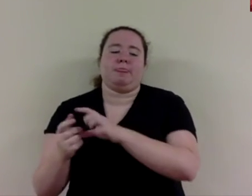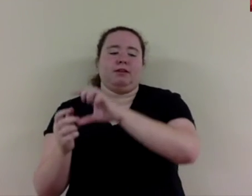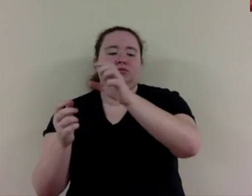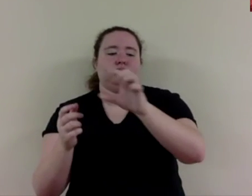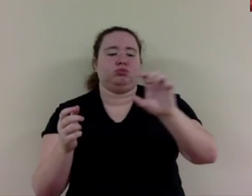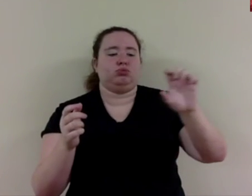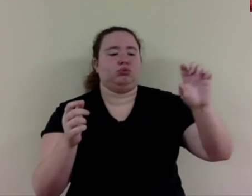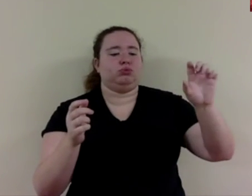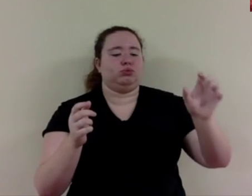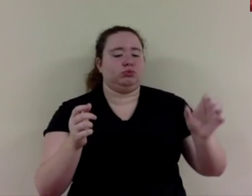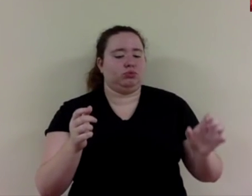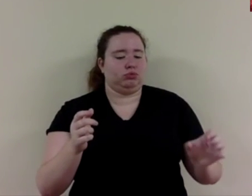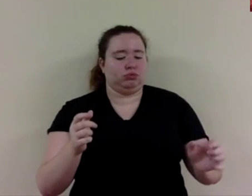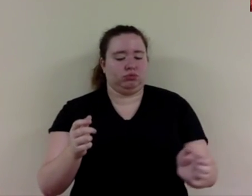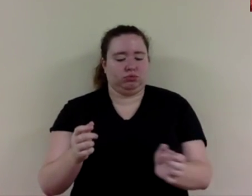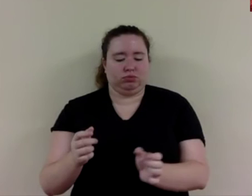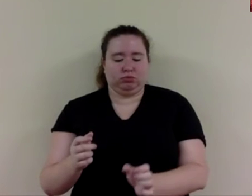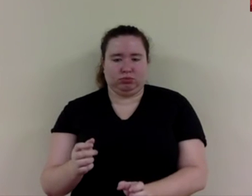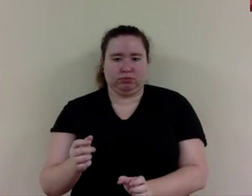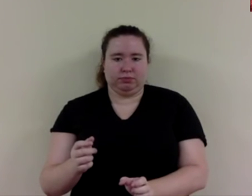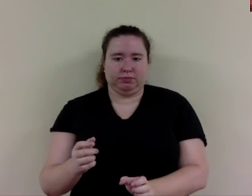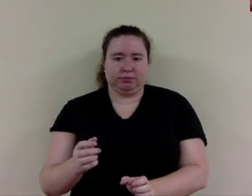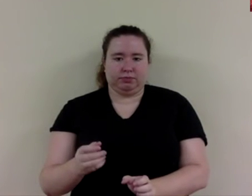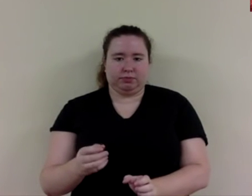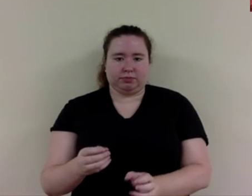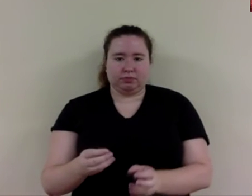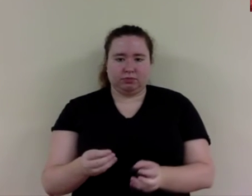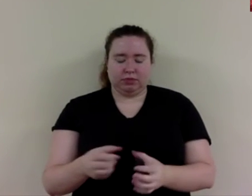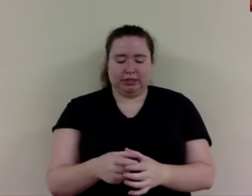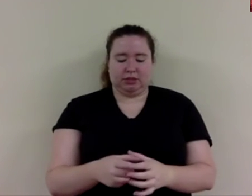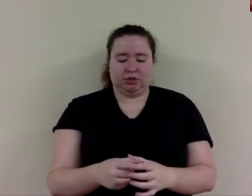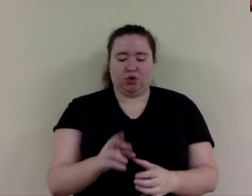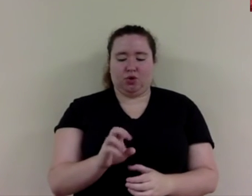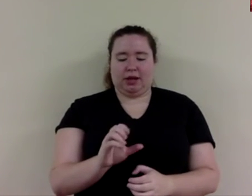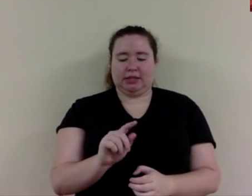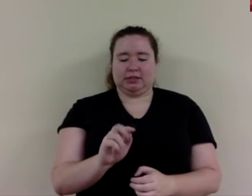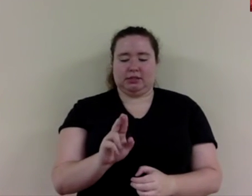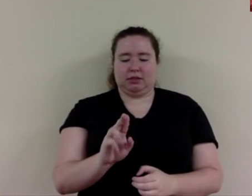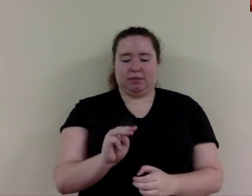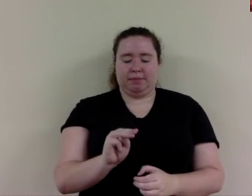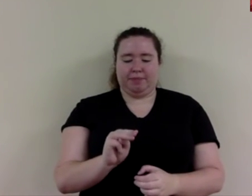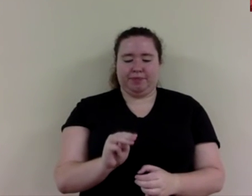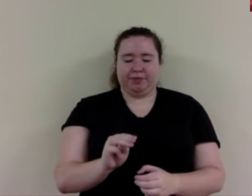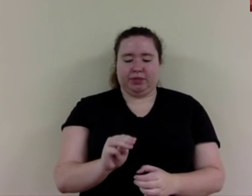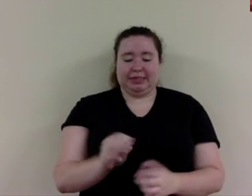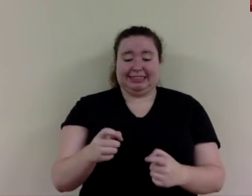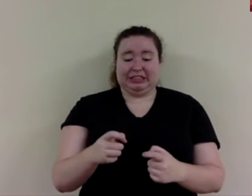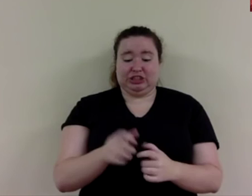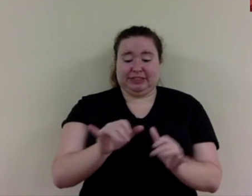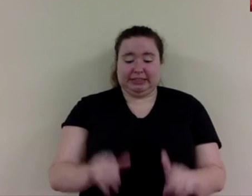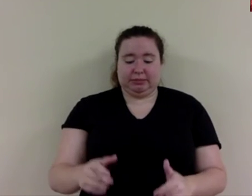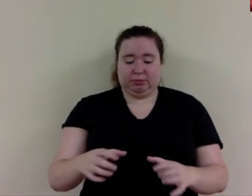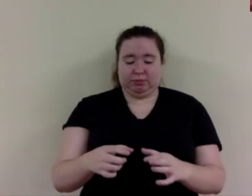ascending, transverse, descending, and sigmoid colon, it collects at the rectum. Special components of your nervous system in the